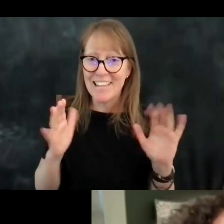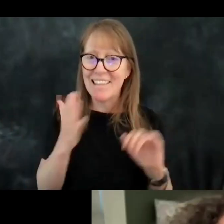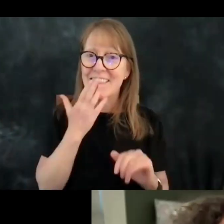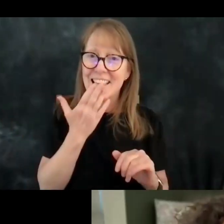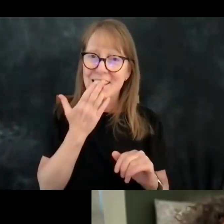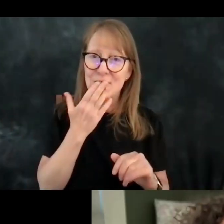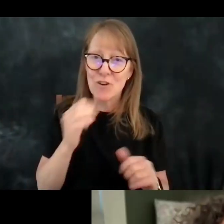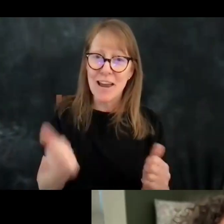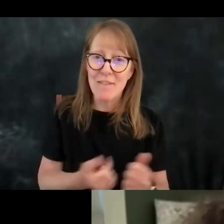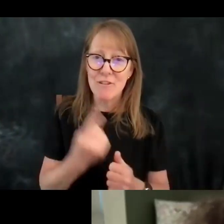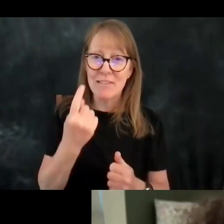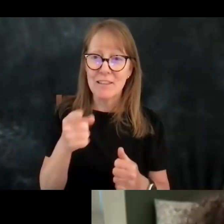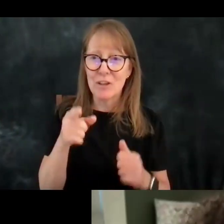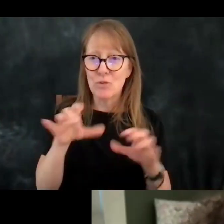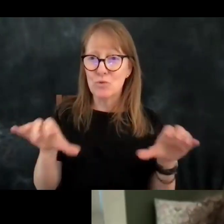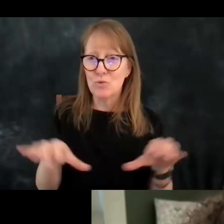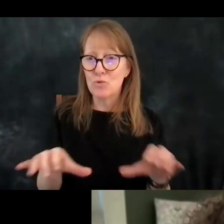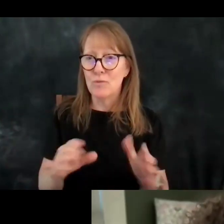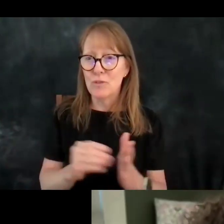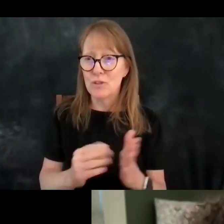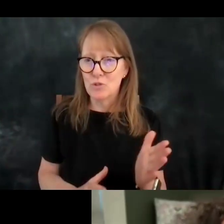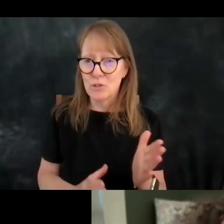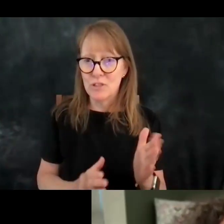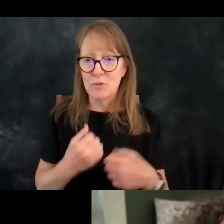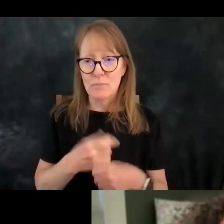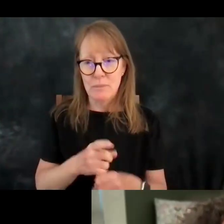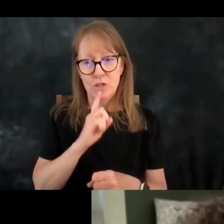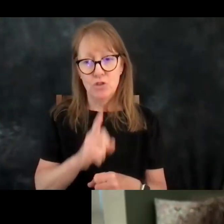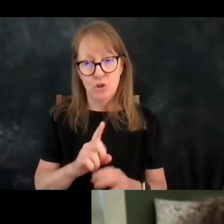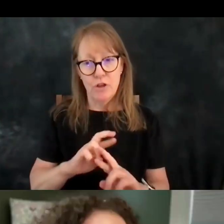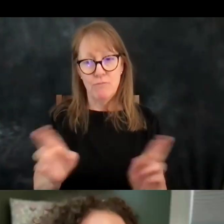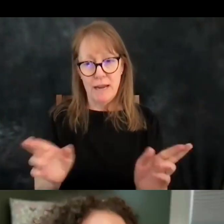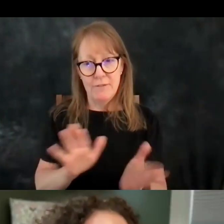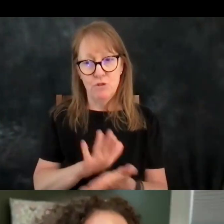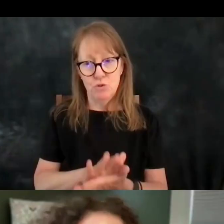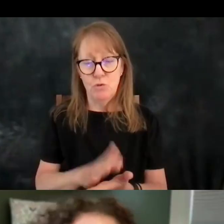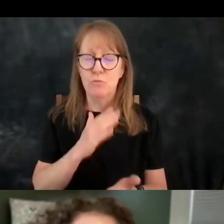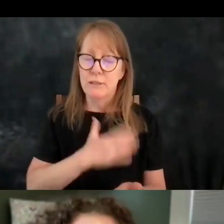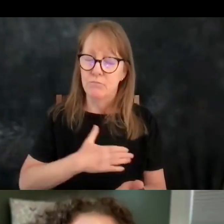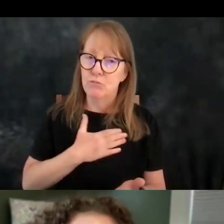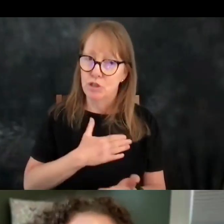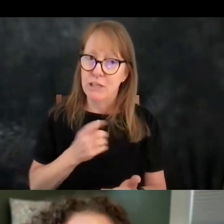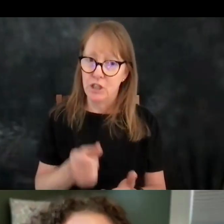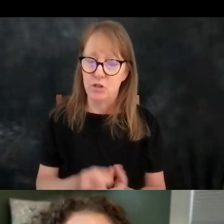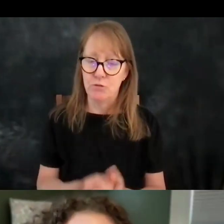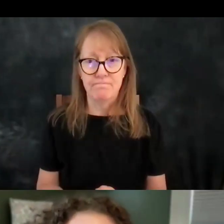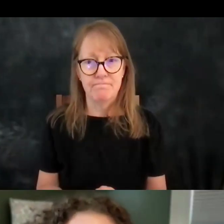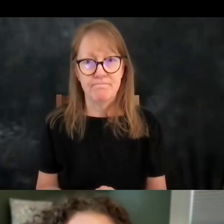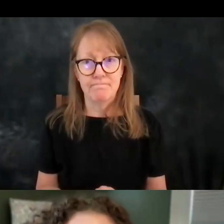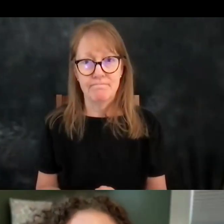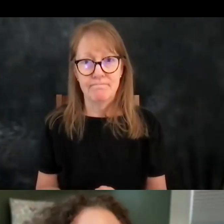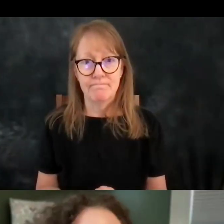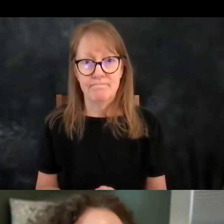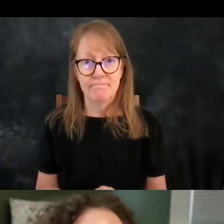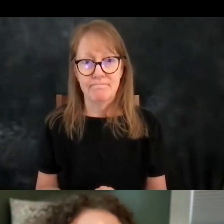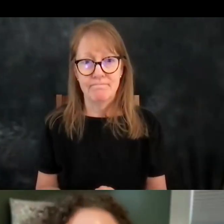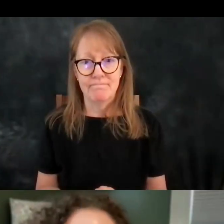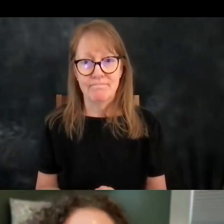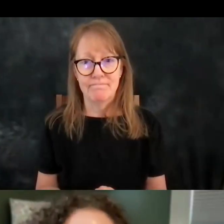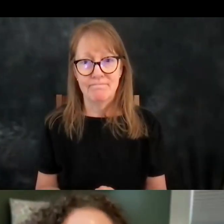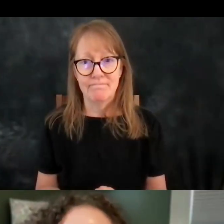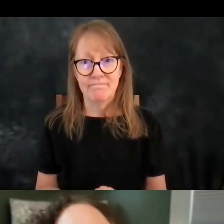for our students to ensure that they're ready for school. We really appreciate you. De nada. Obrigado.